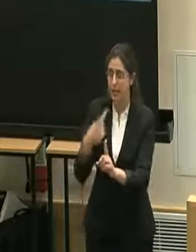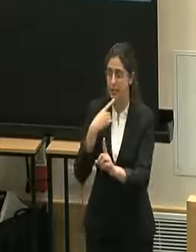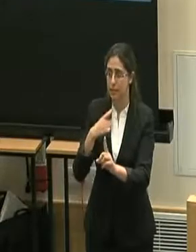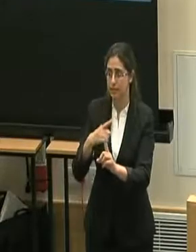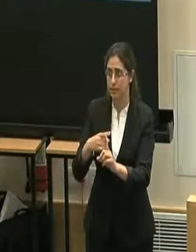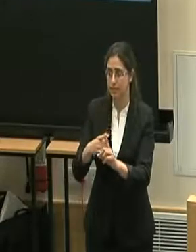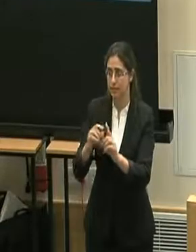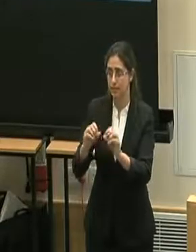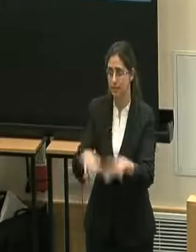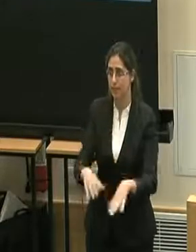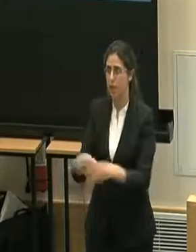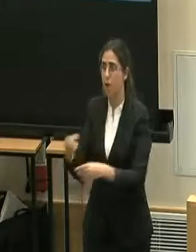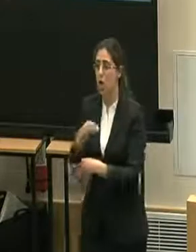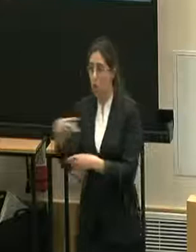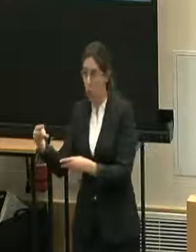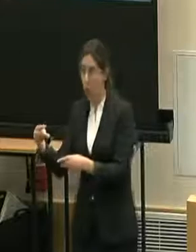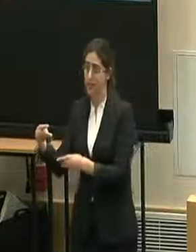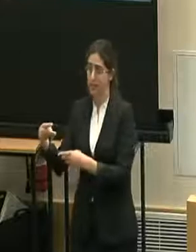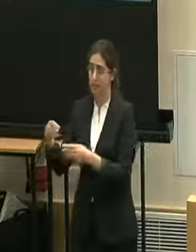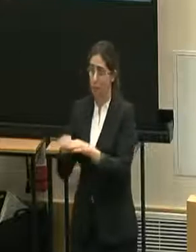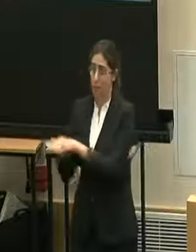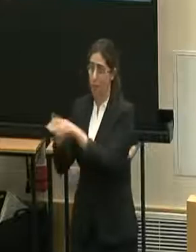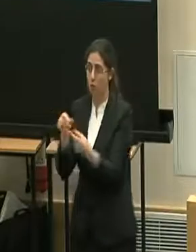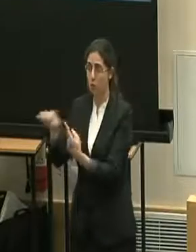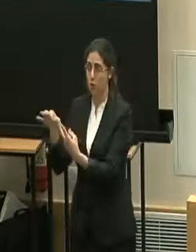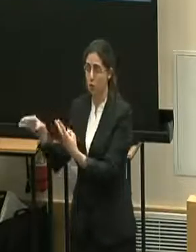of opportunity is secure when those barriers are removed.